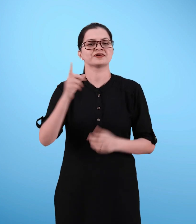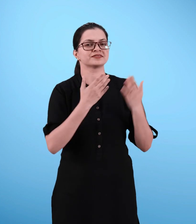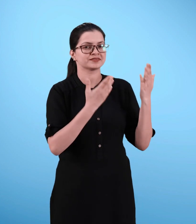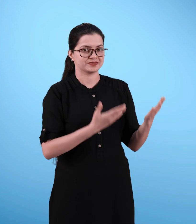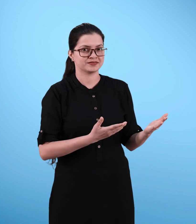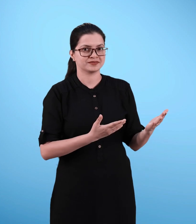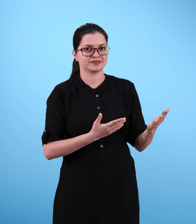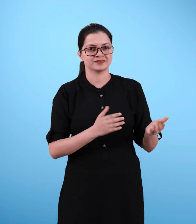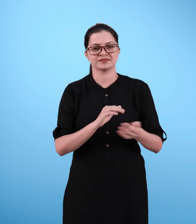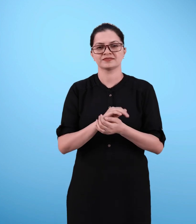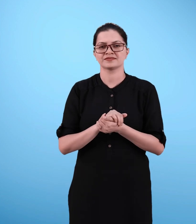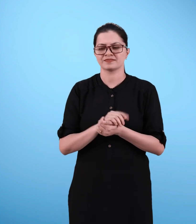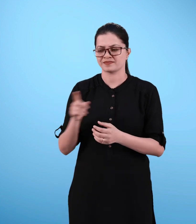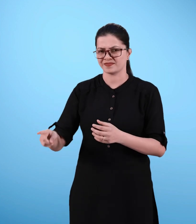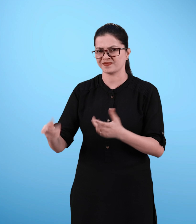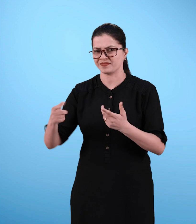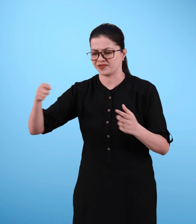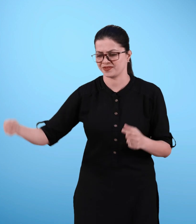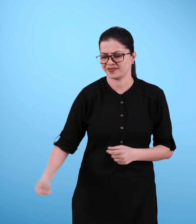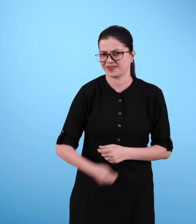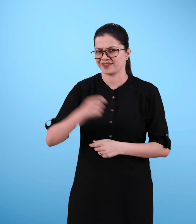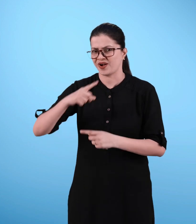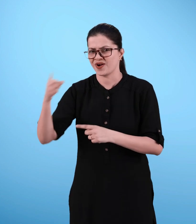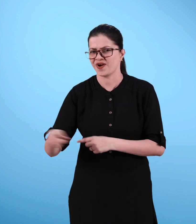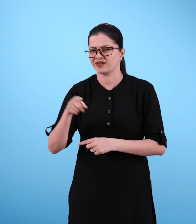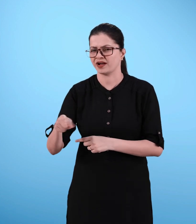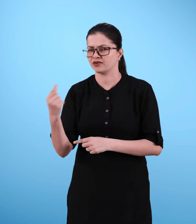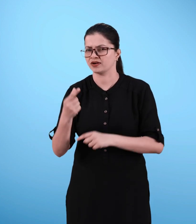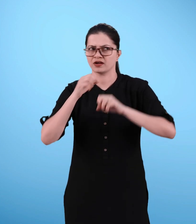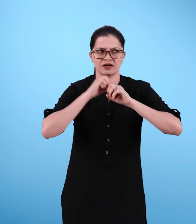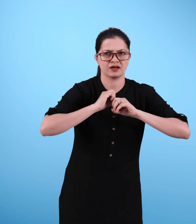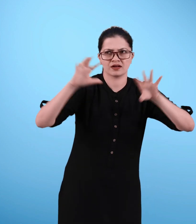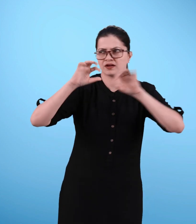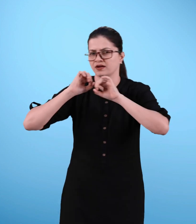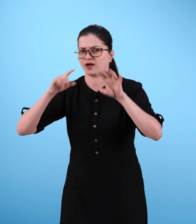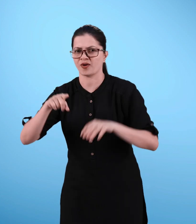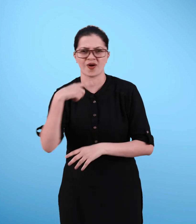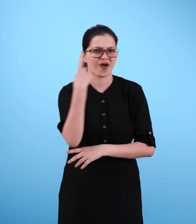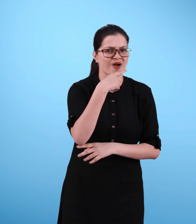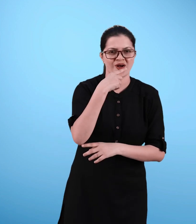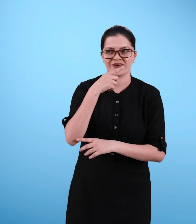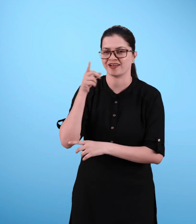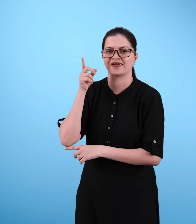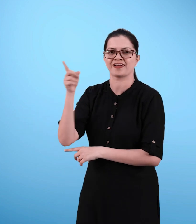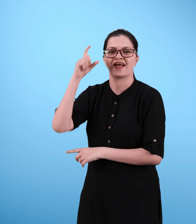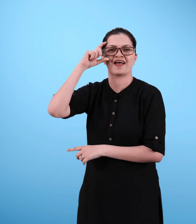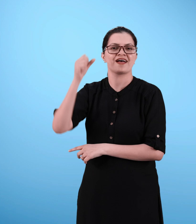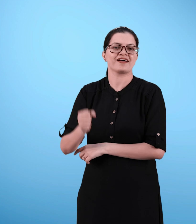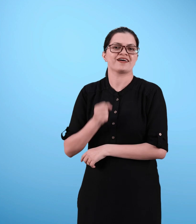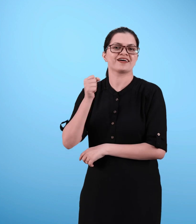Use of charkha was Use popularized of by charkha was Mahatma Gandhi. popularized by Mahatma Gandhi as part of the